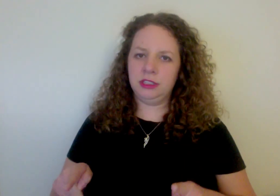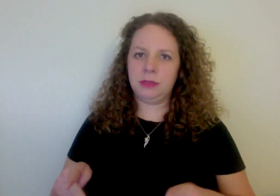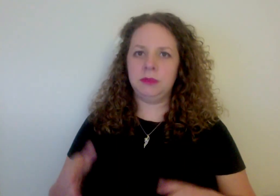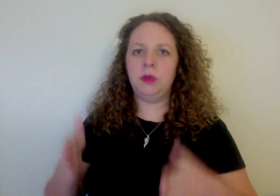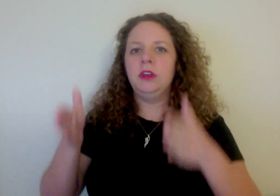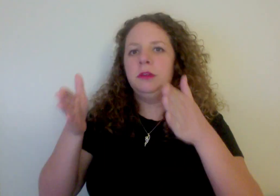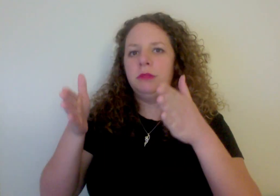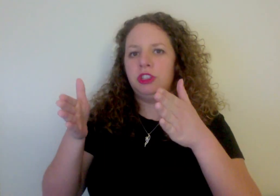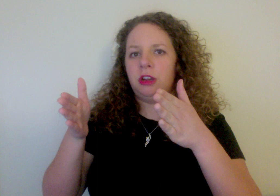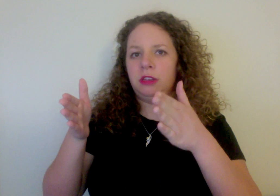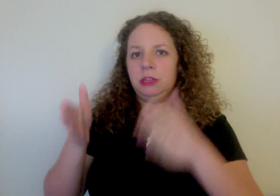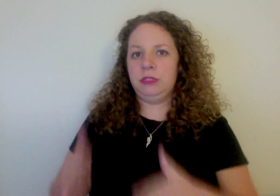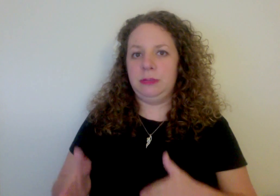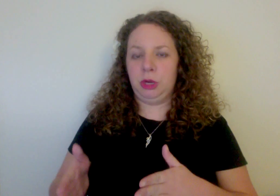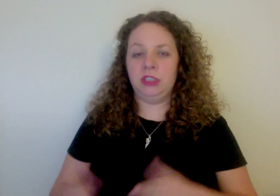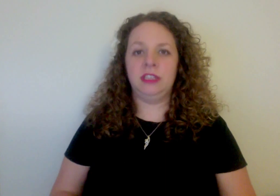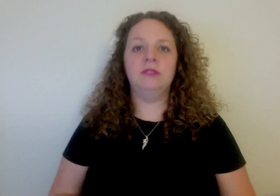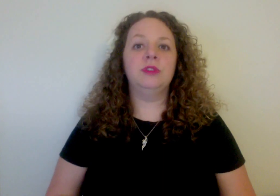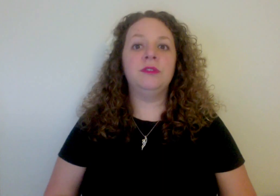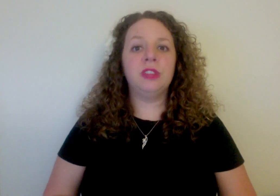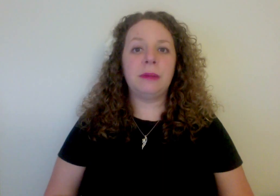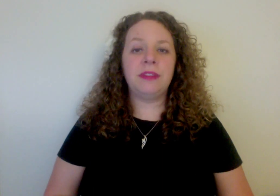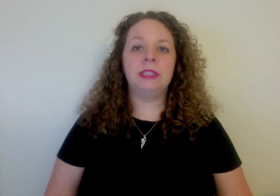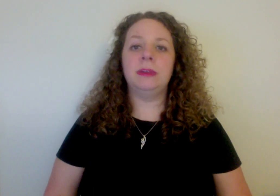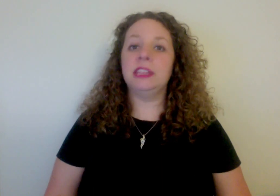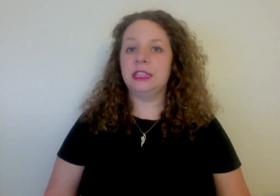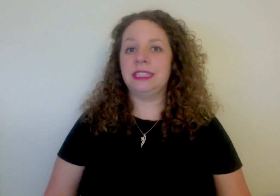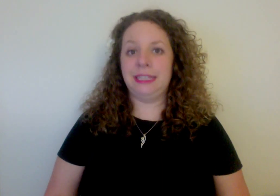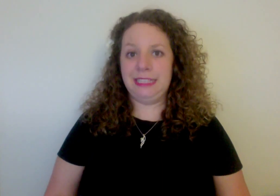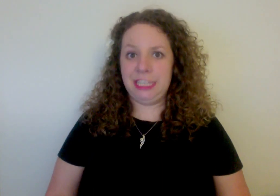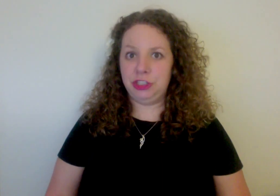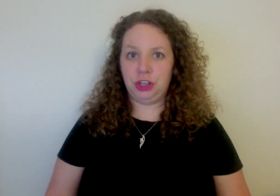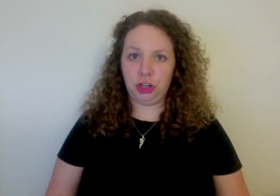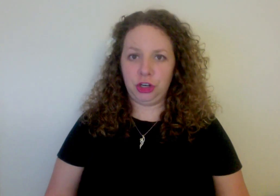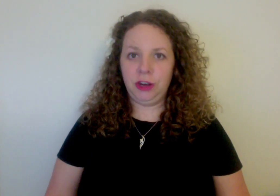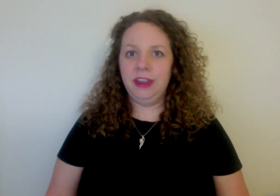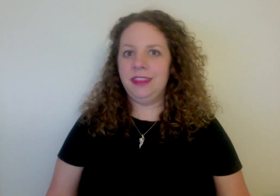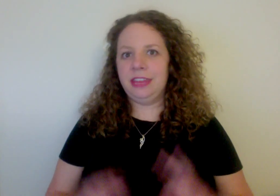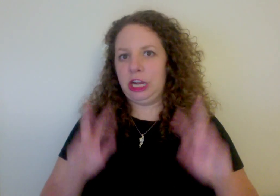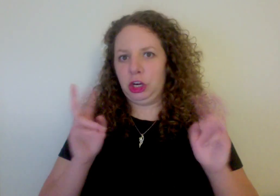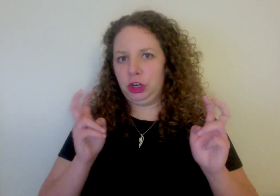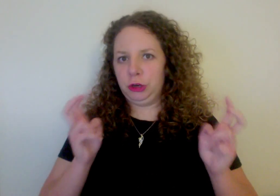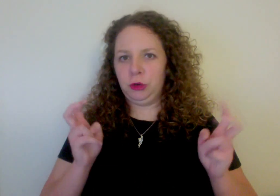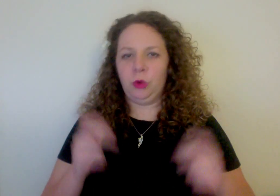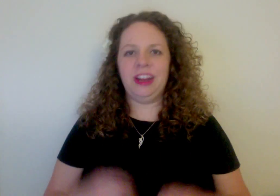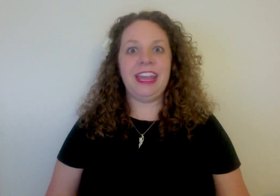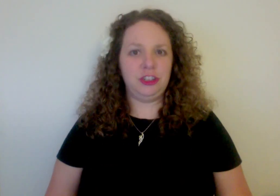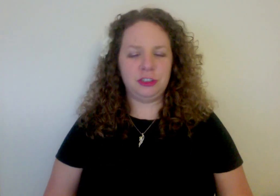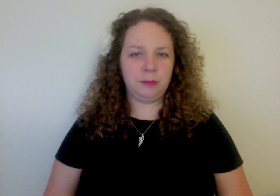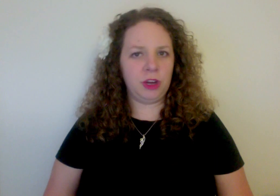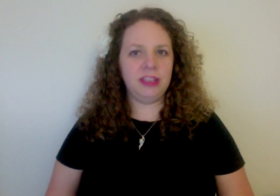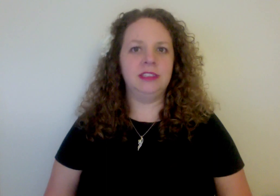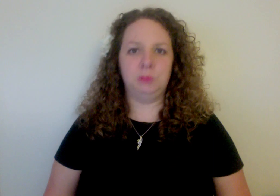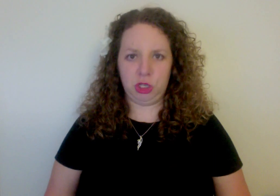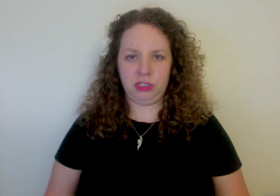acceptable, but generally you see person. So if you think about it this way, like the sign teacher, the er or agent part is person.